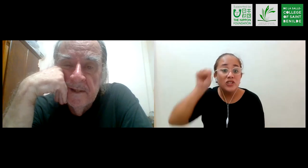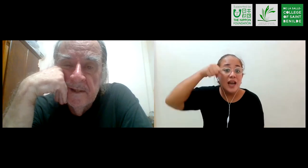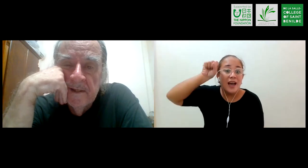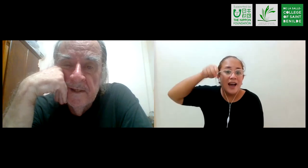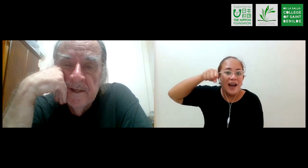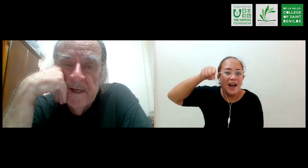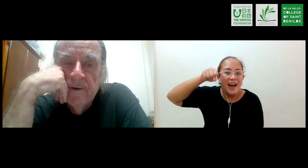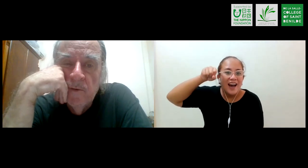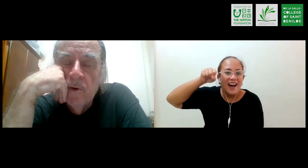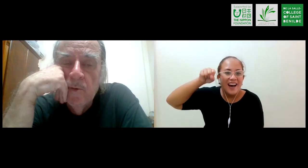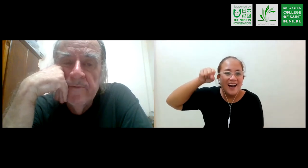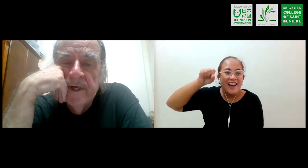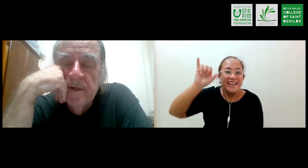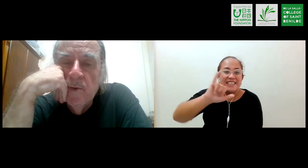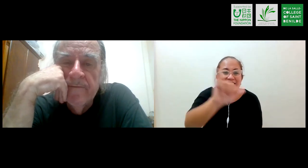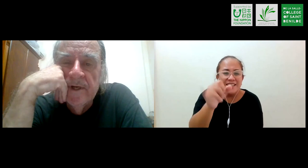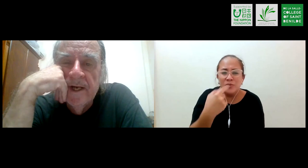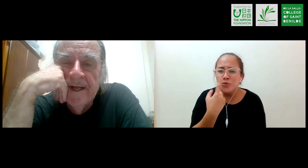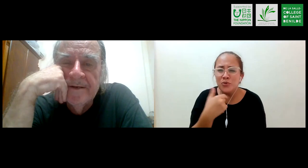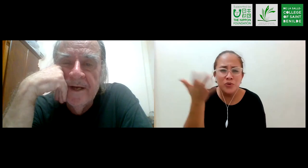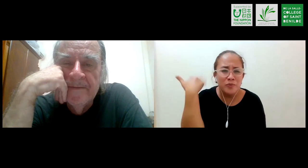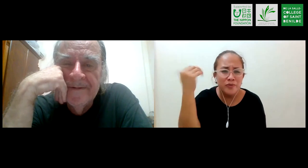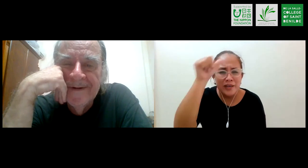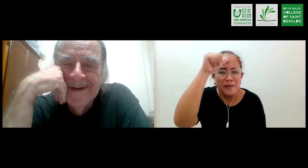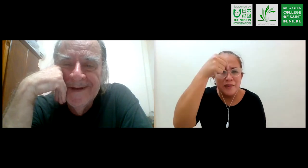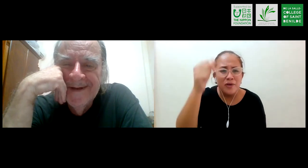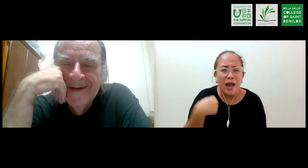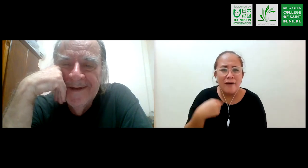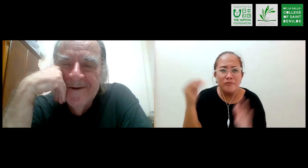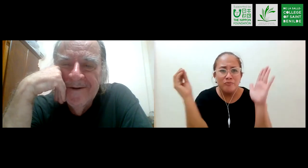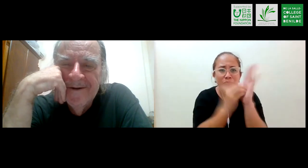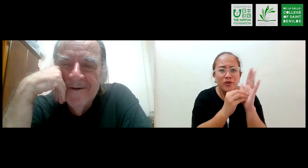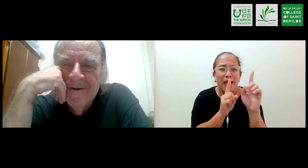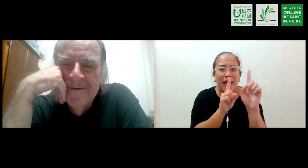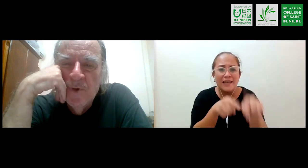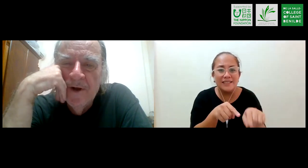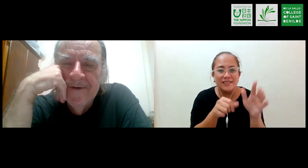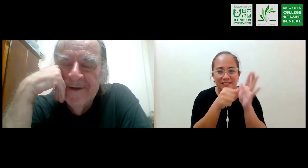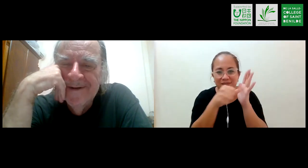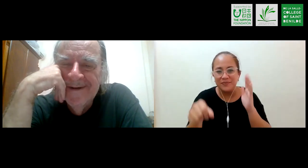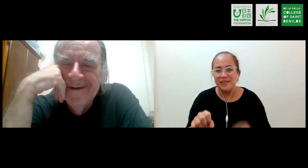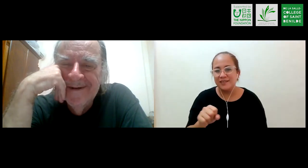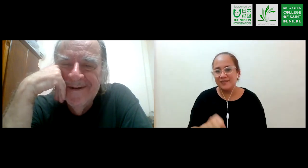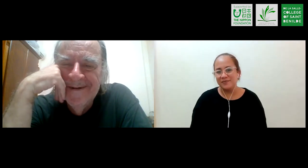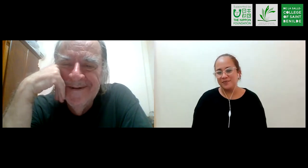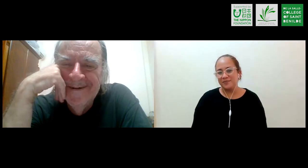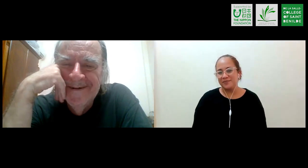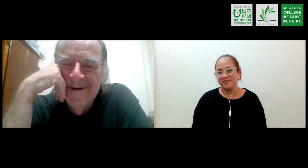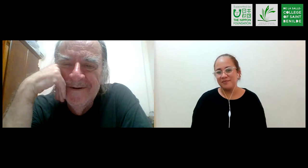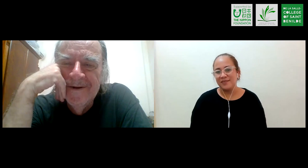Me? Like you, or whoever did it last Sorry. time. Sorry, it was okay, I thought it Marvin. was Marvin. Okay, yeah. Okay,